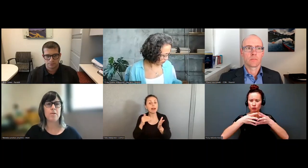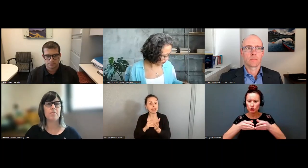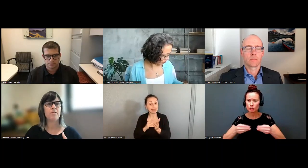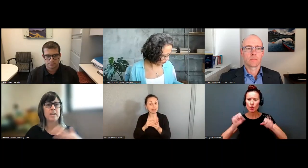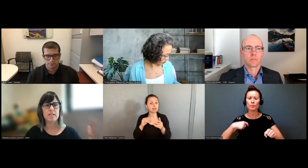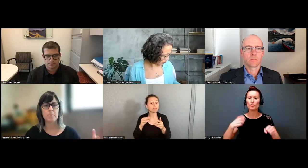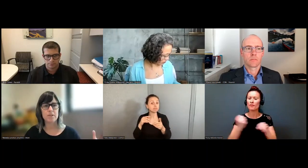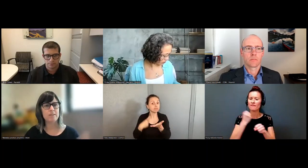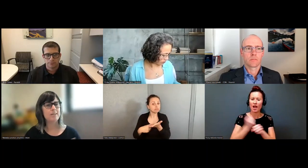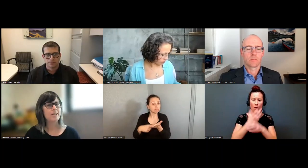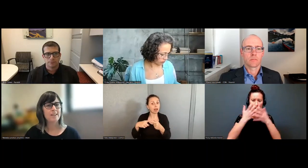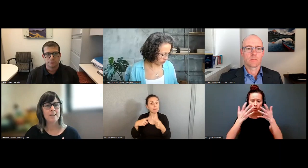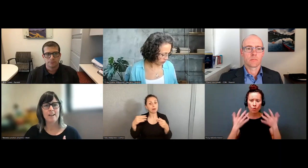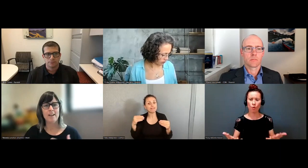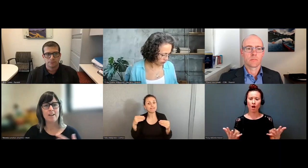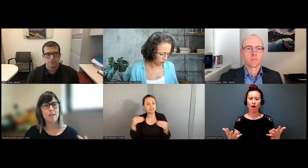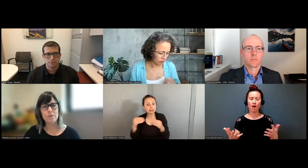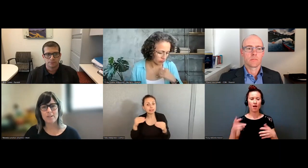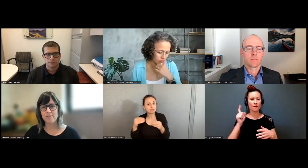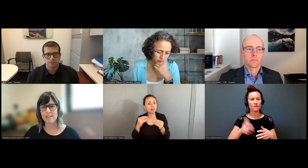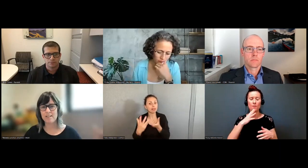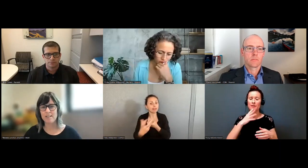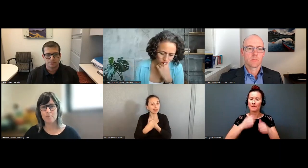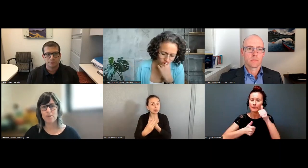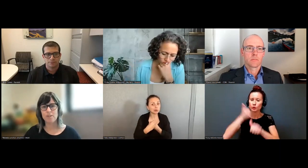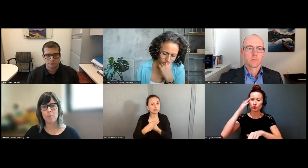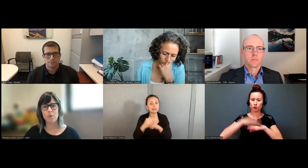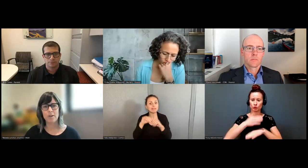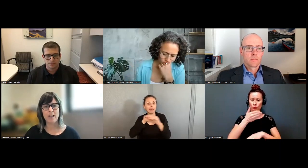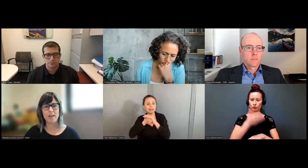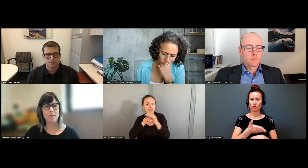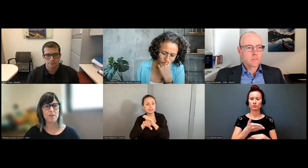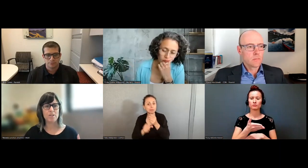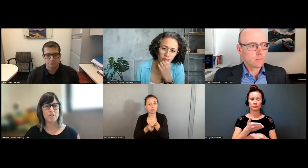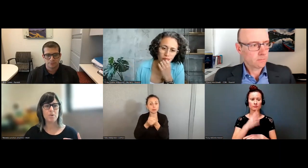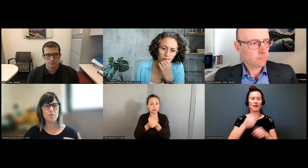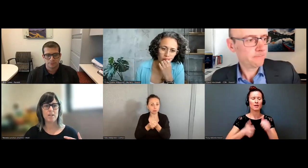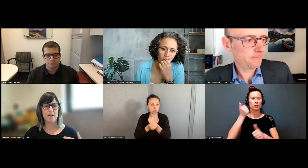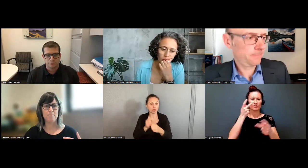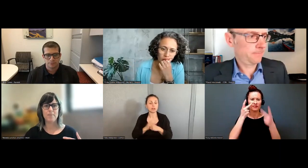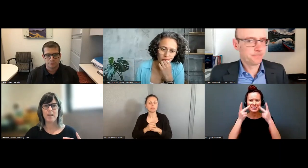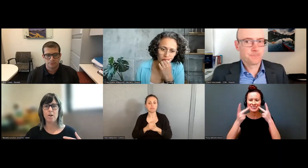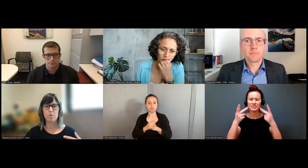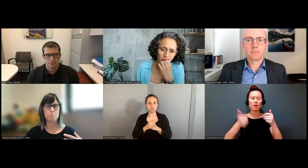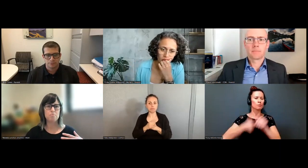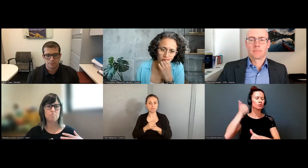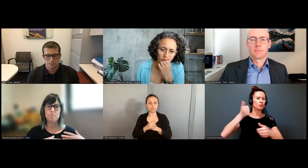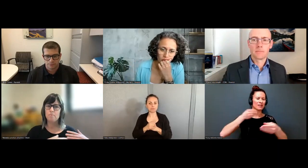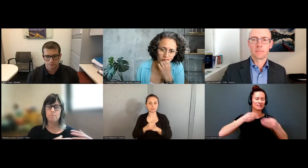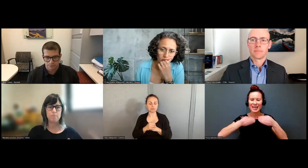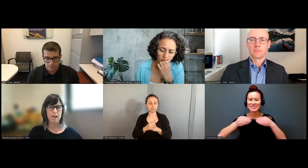talking about flexible, inclusive, accessible support. And we've talked about,